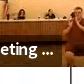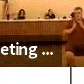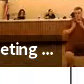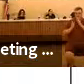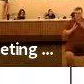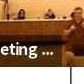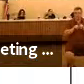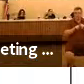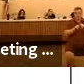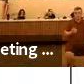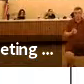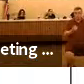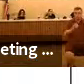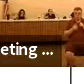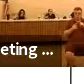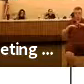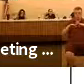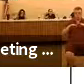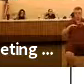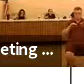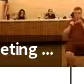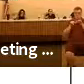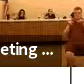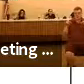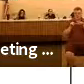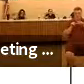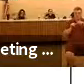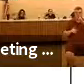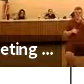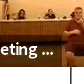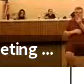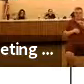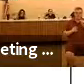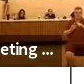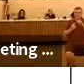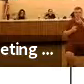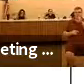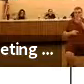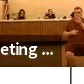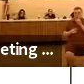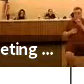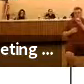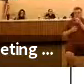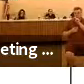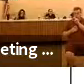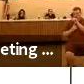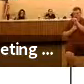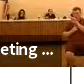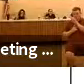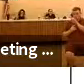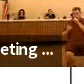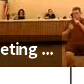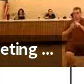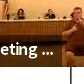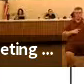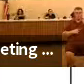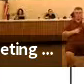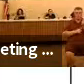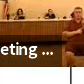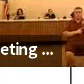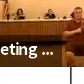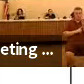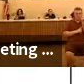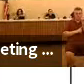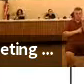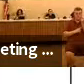also reduces the drainage area to Authors Avenue from 30 acres to only 3